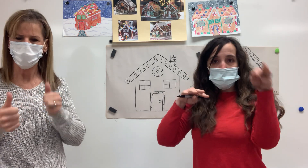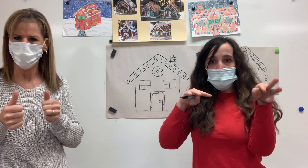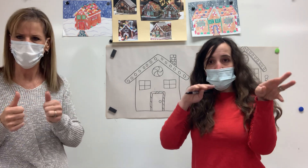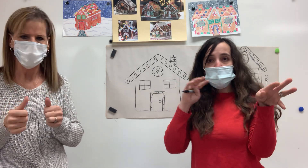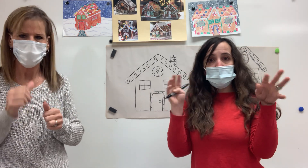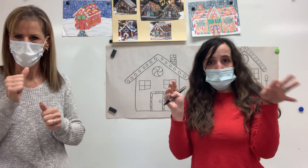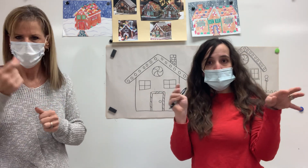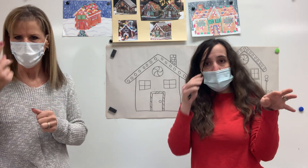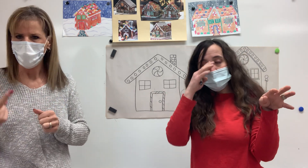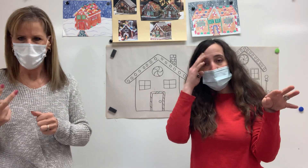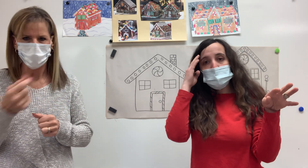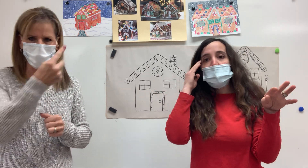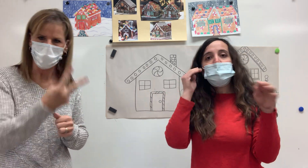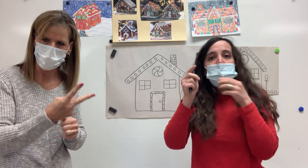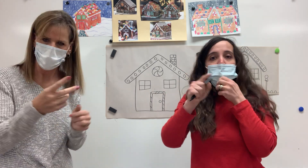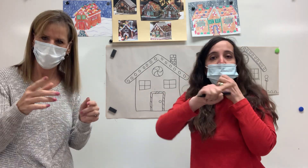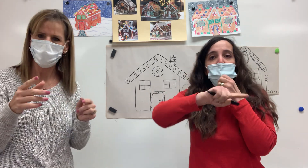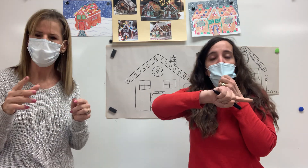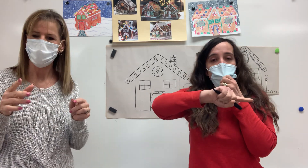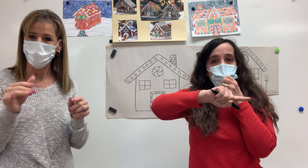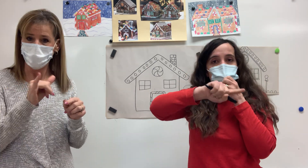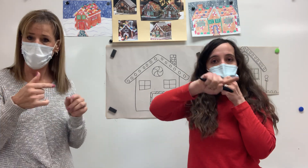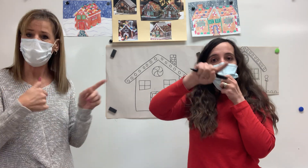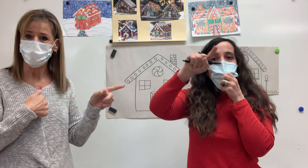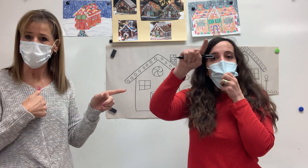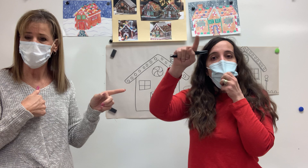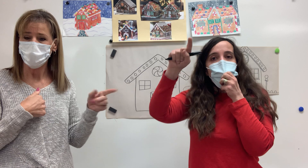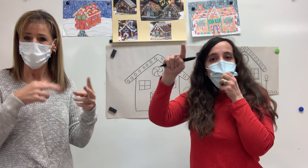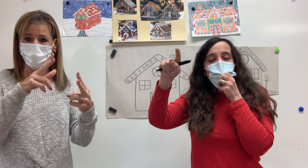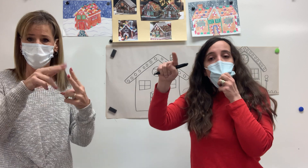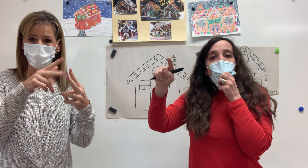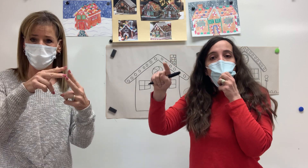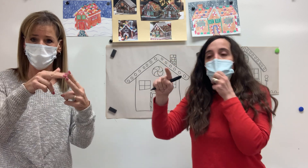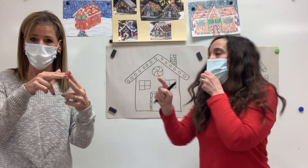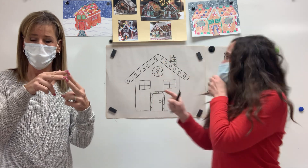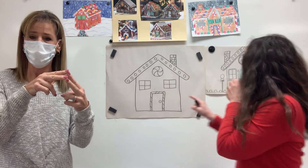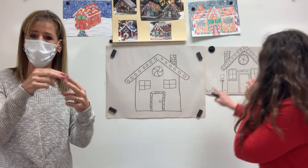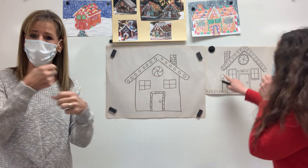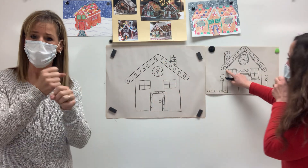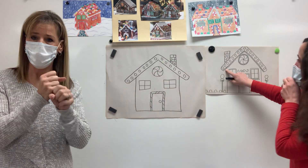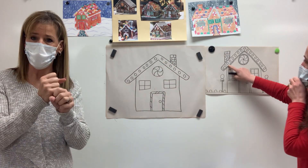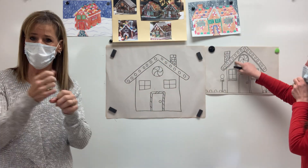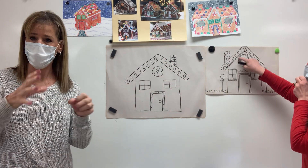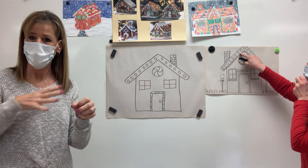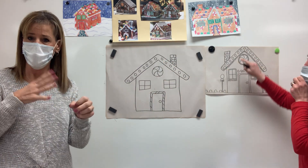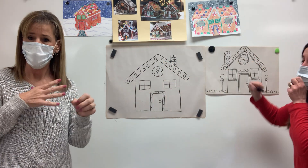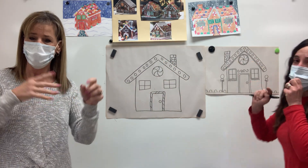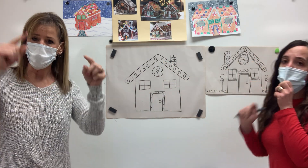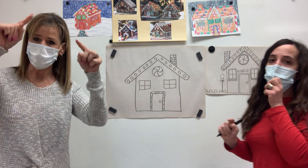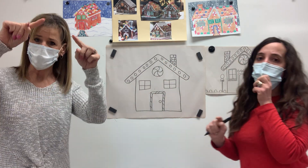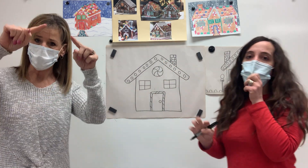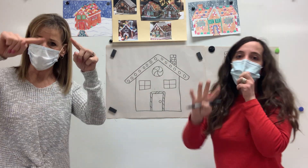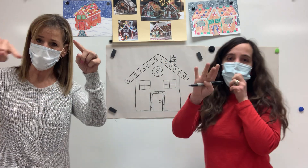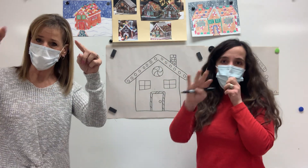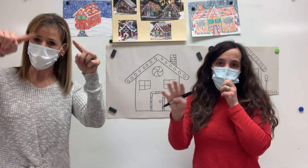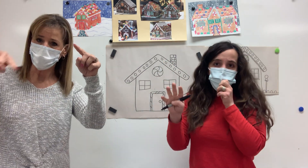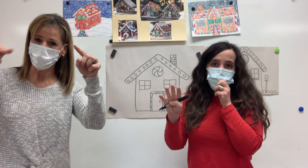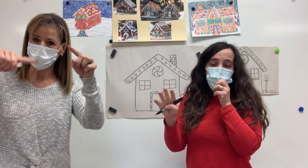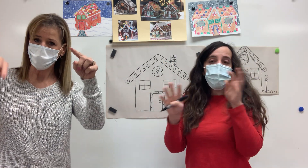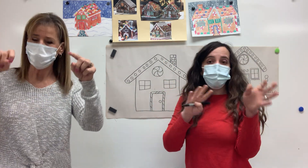and half like Mrs. Adams is about to do. You're either gonna line it with this fancy curved line decoration, or you're gonna do the snow. I'll show